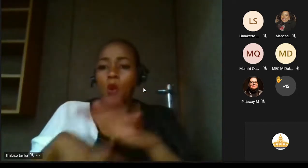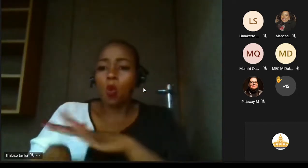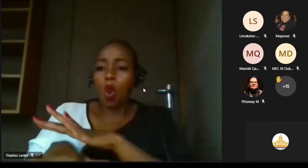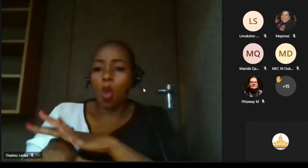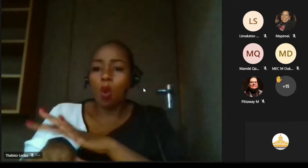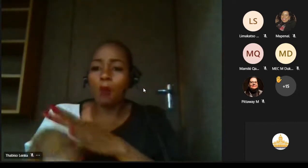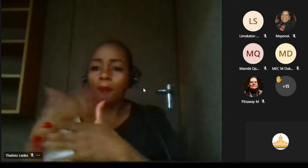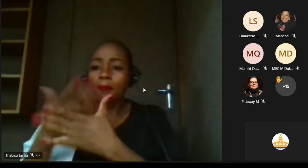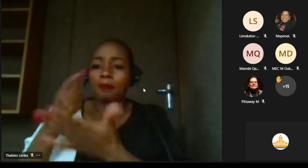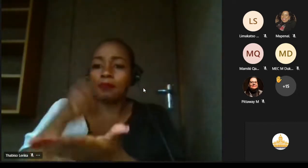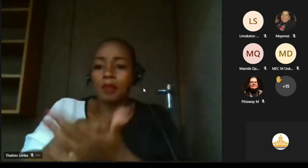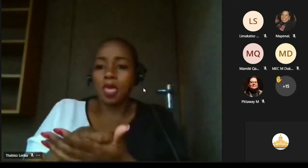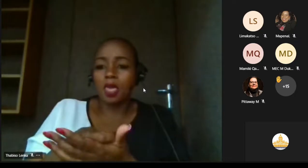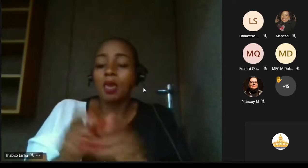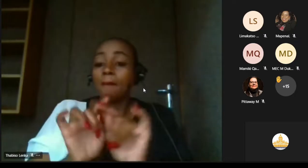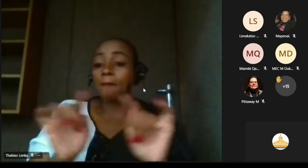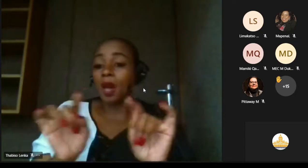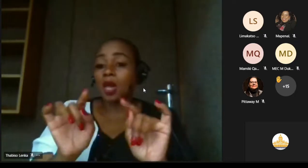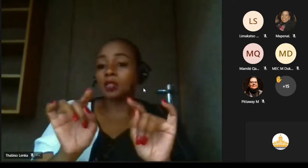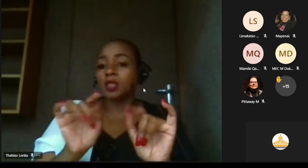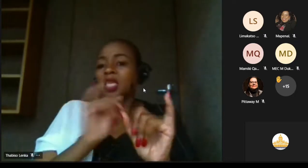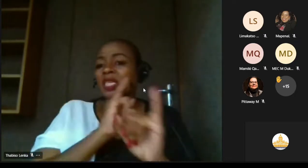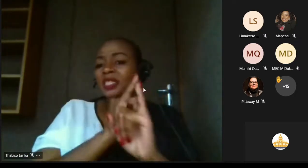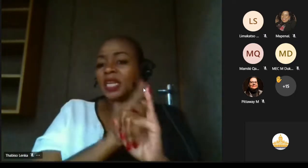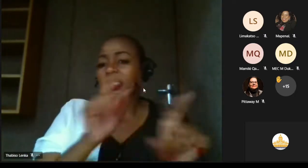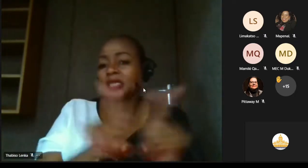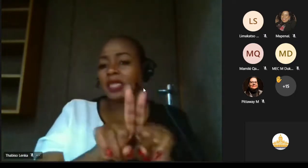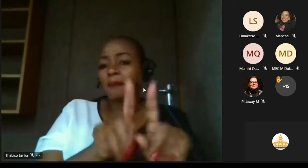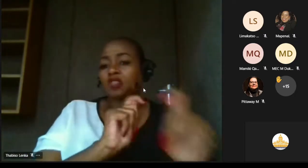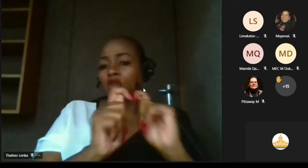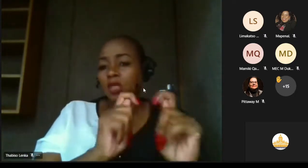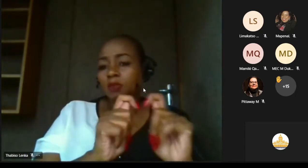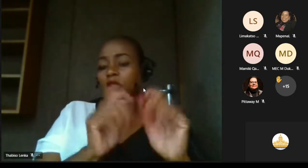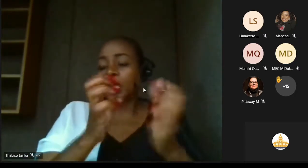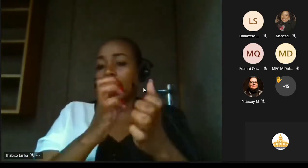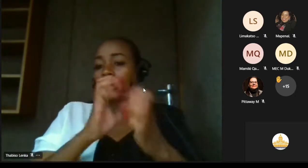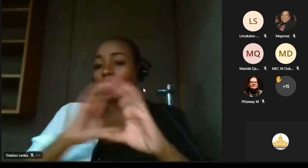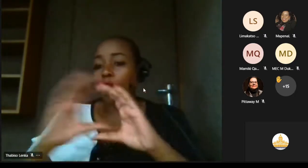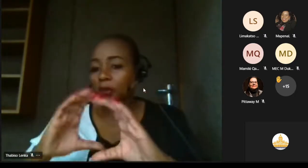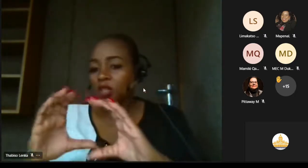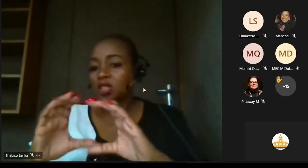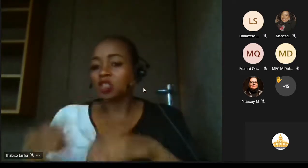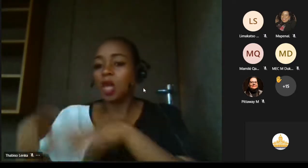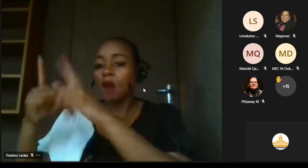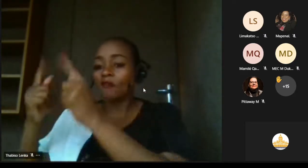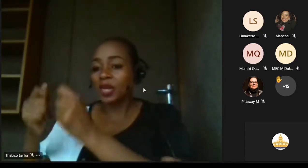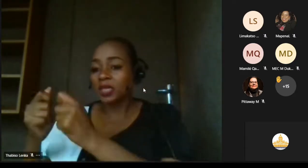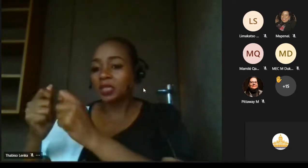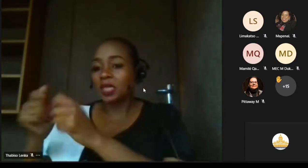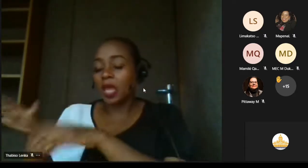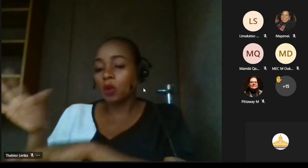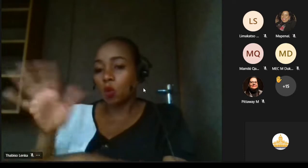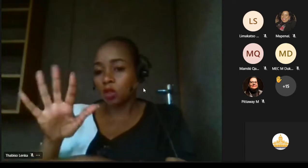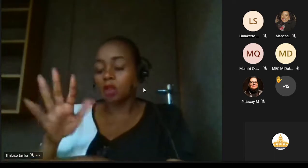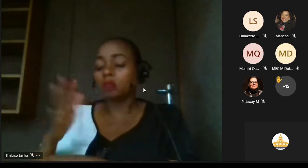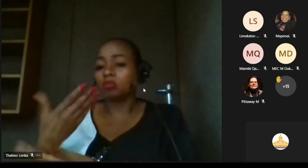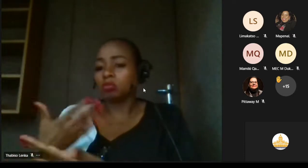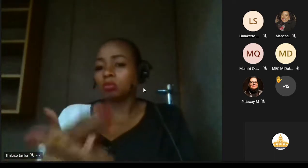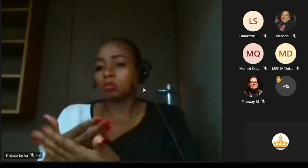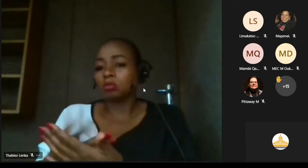labourers. However, industries such as transport and communications, finance and water are promising as